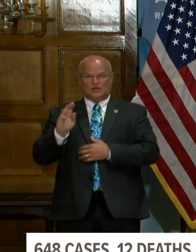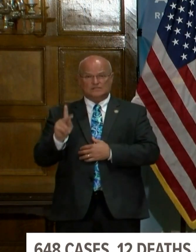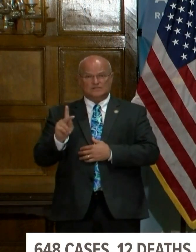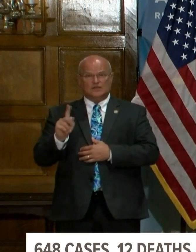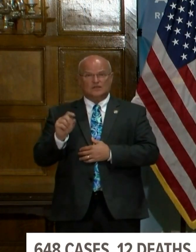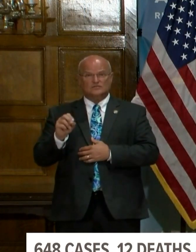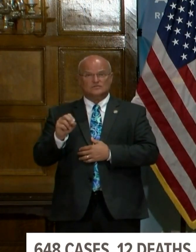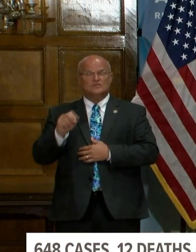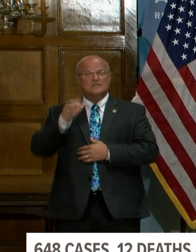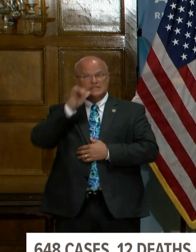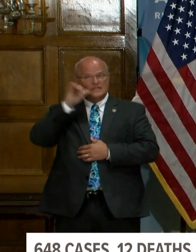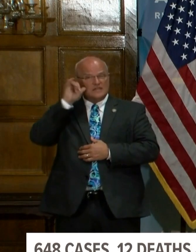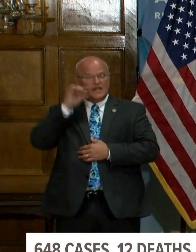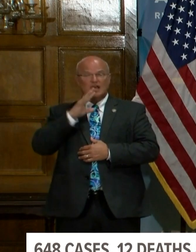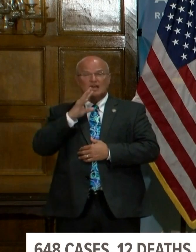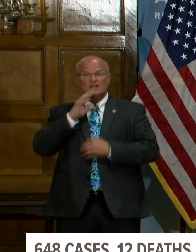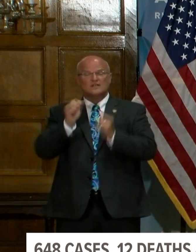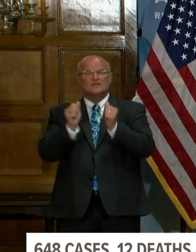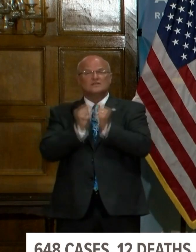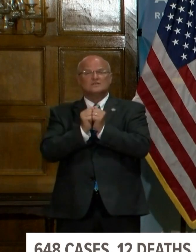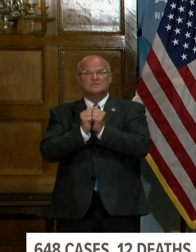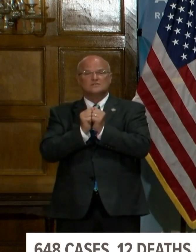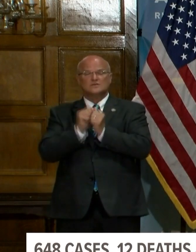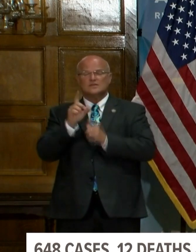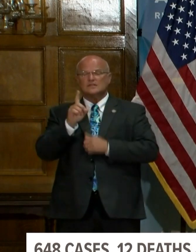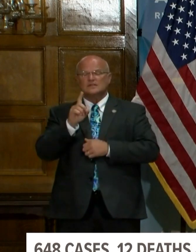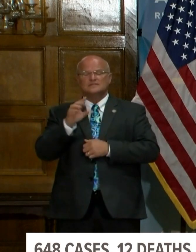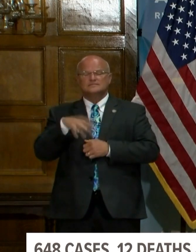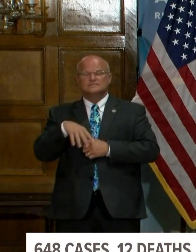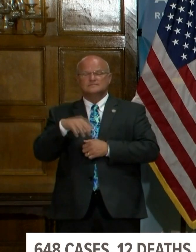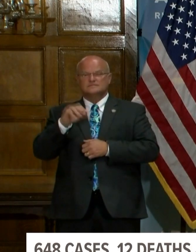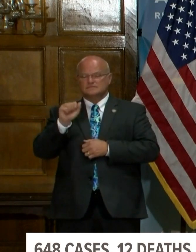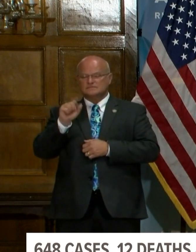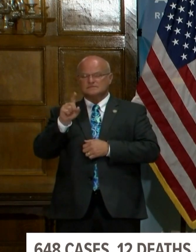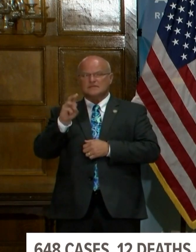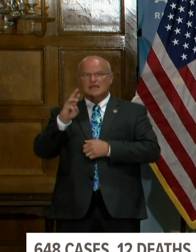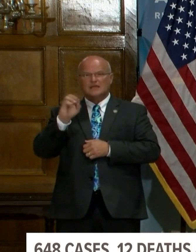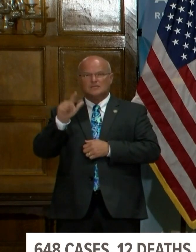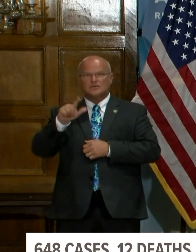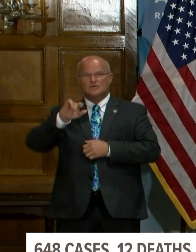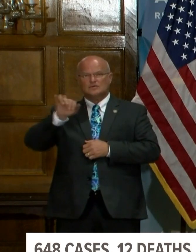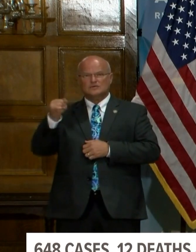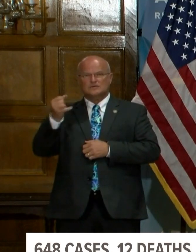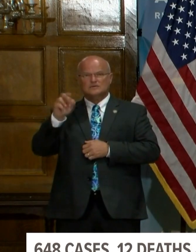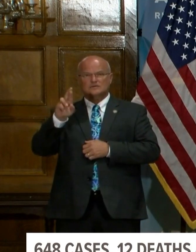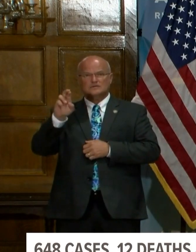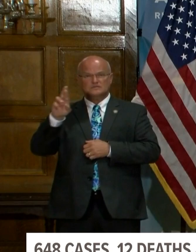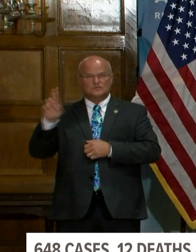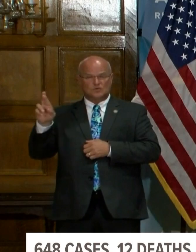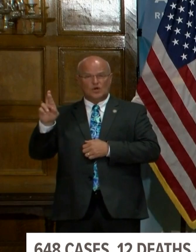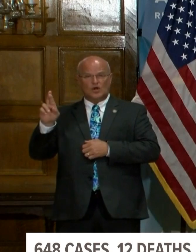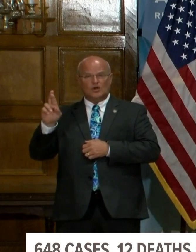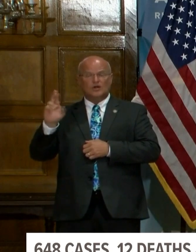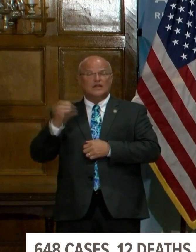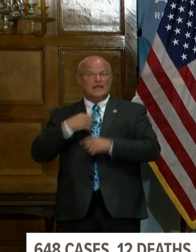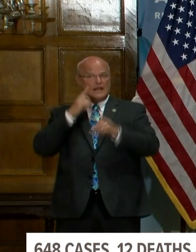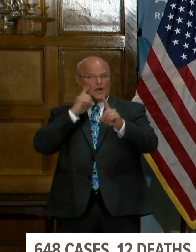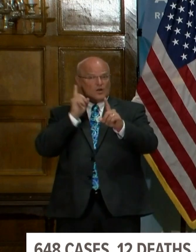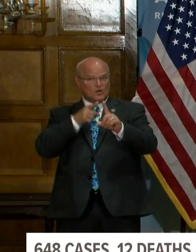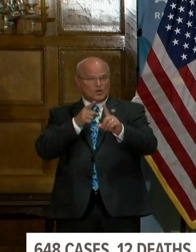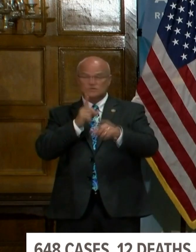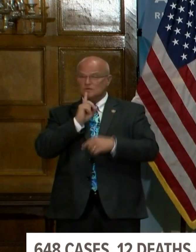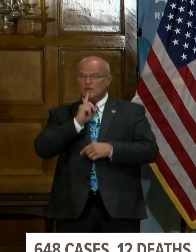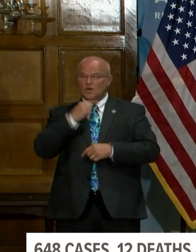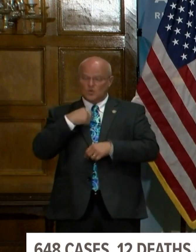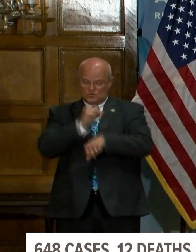Arkansas. Yesterday, I spoke with Admiral Giroir in terms of our testing and our goals there. So